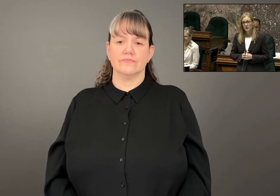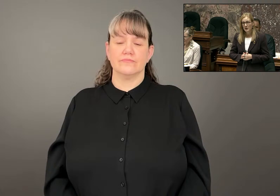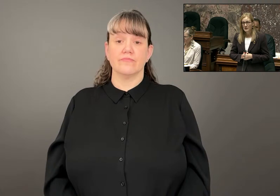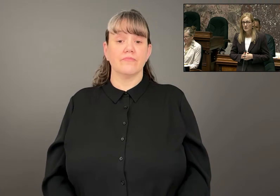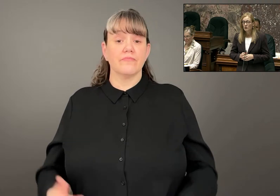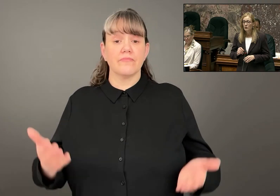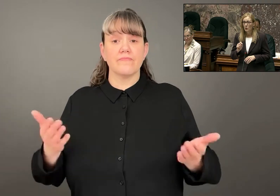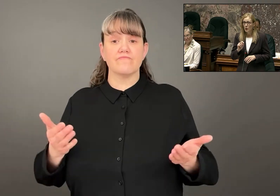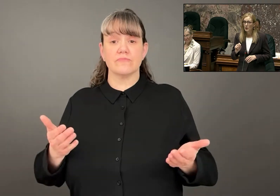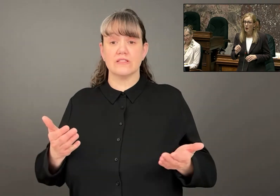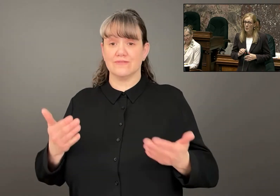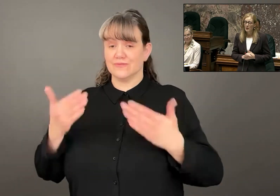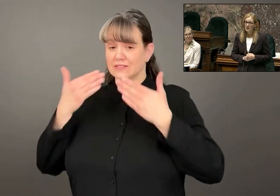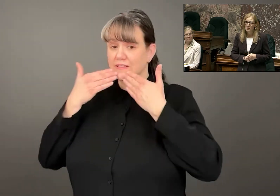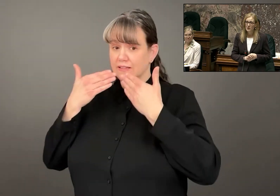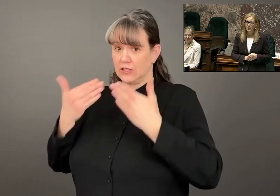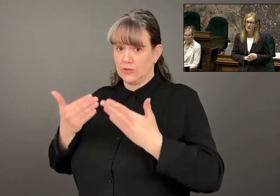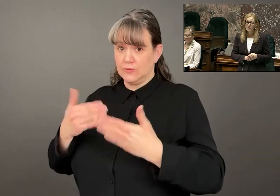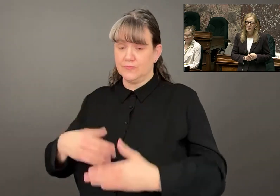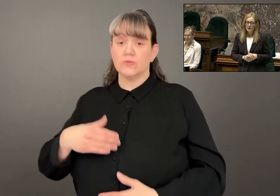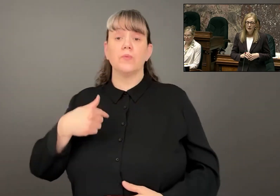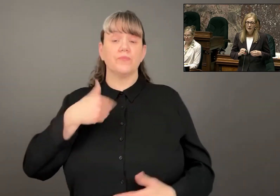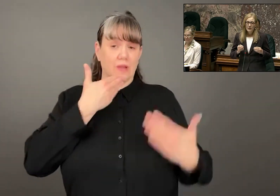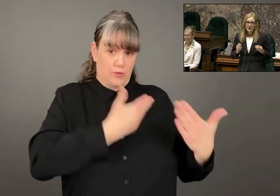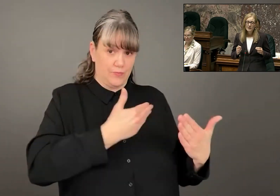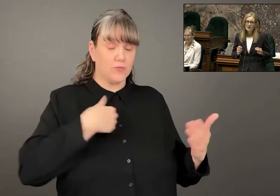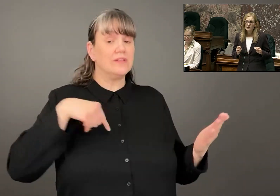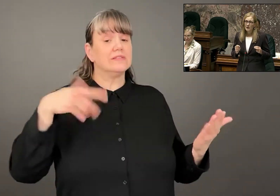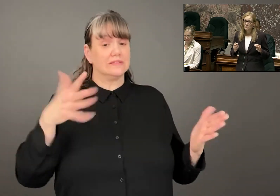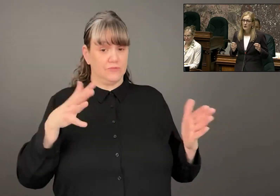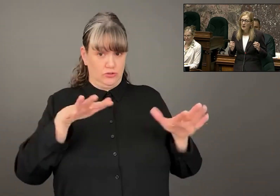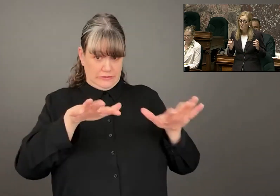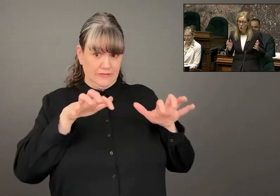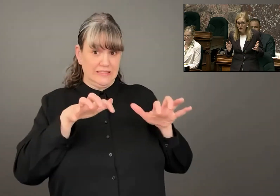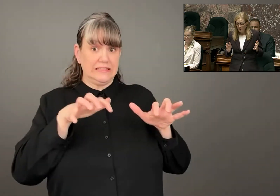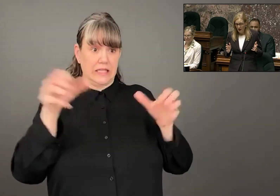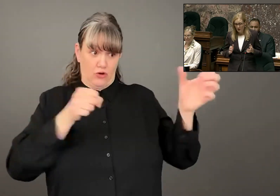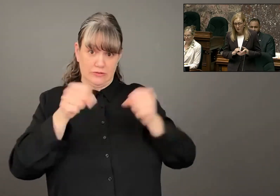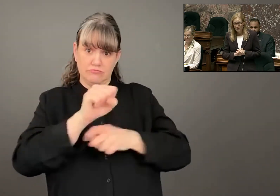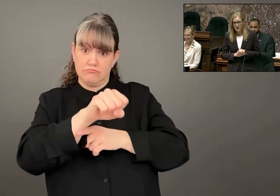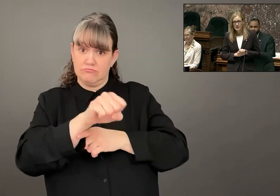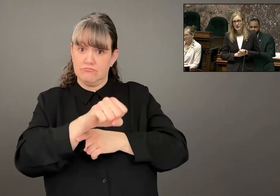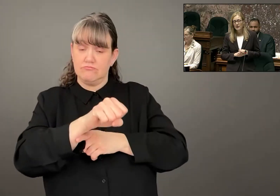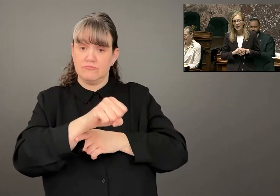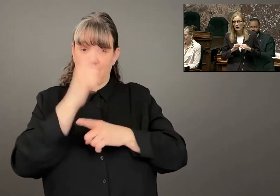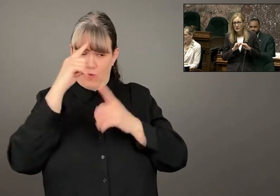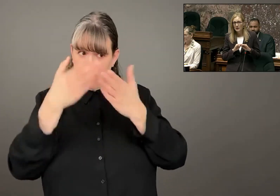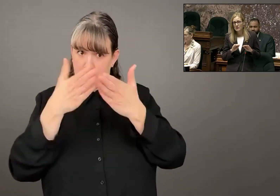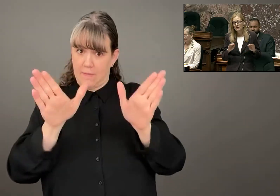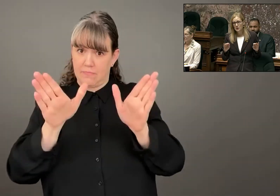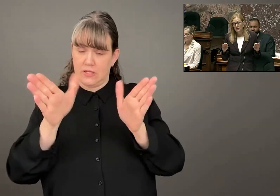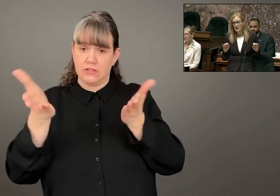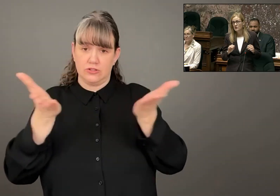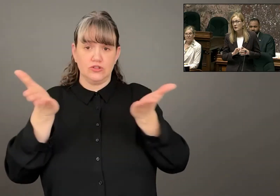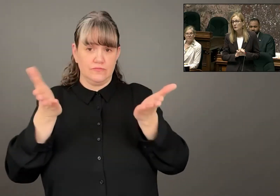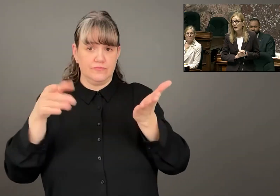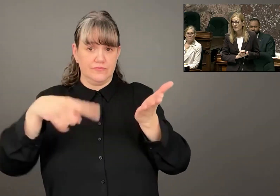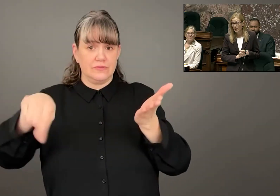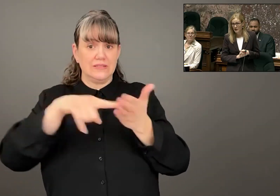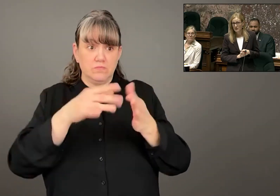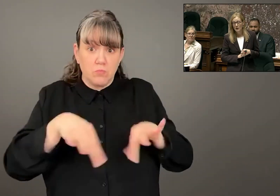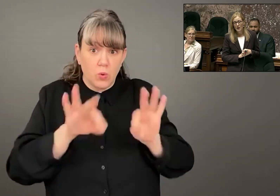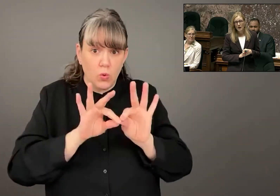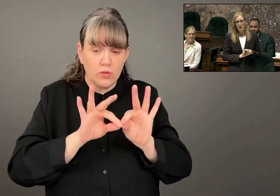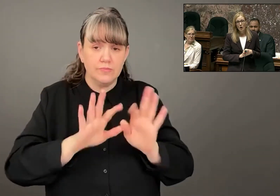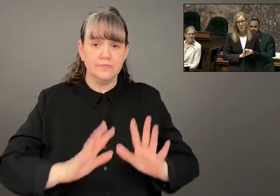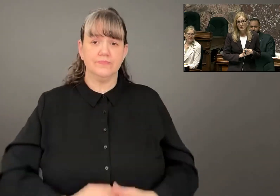hiring freeze for our public service. This is an important hiring freeze that allows us to essentially